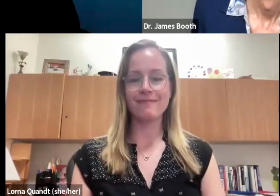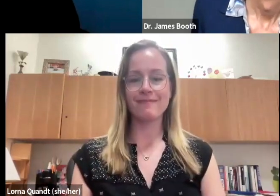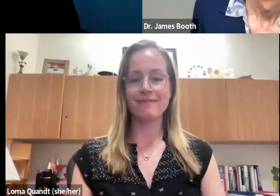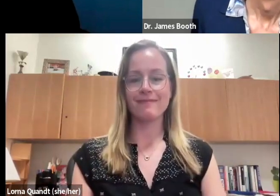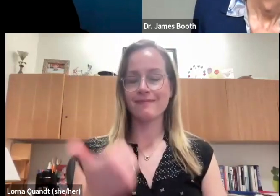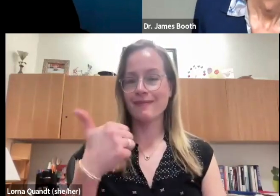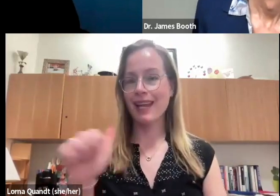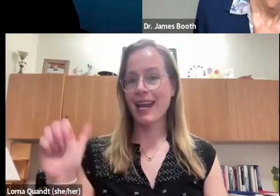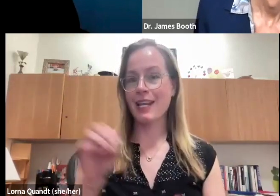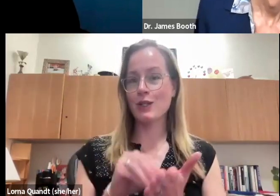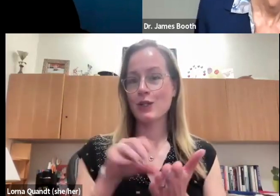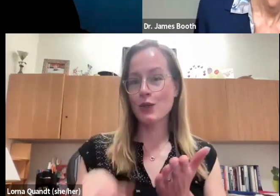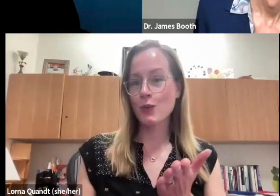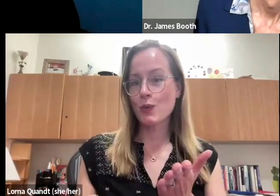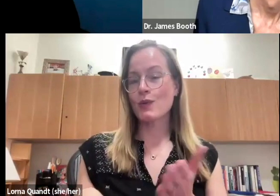question.